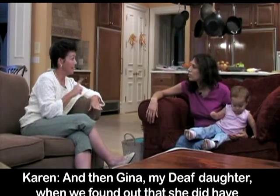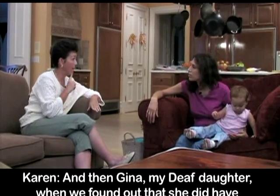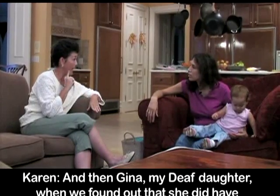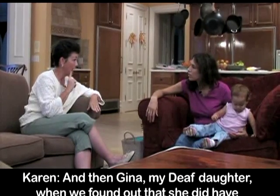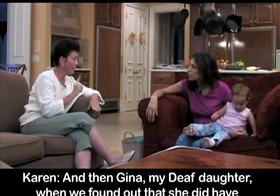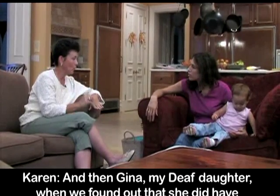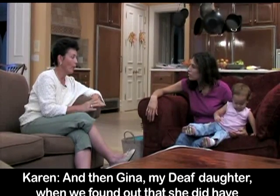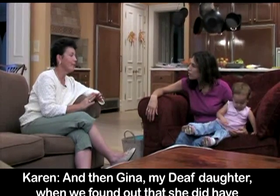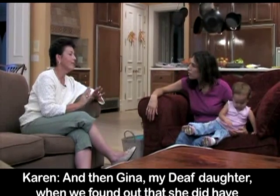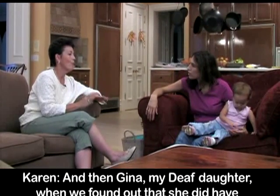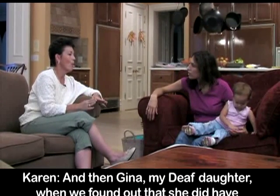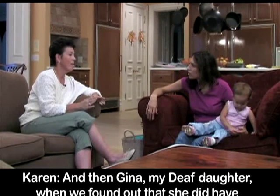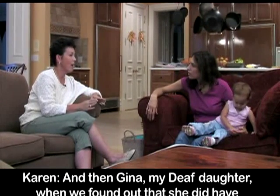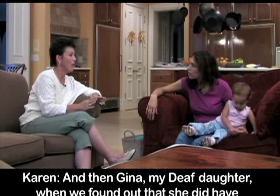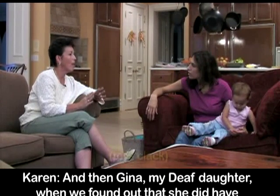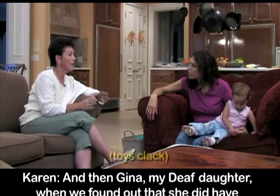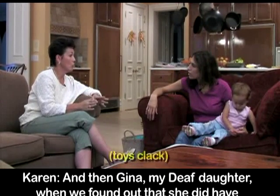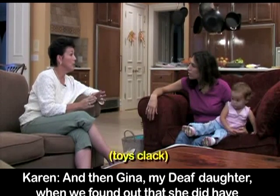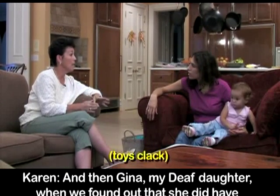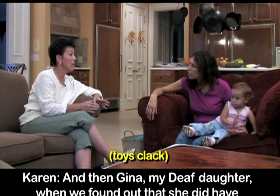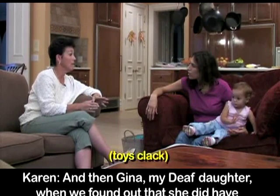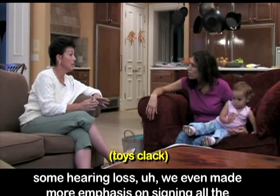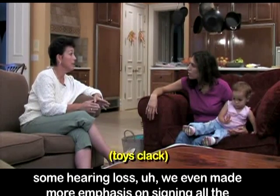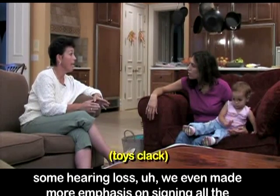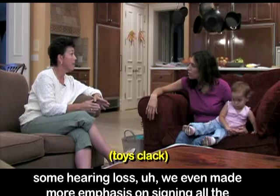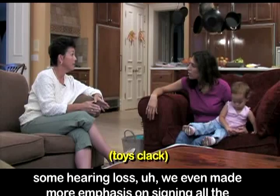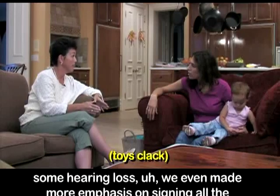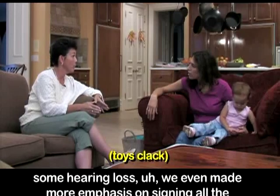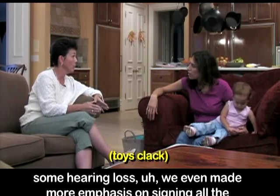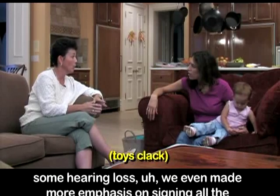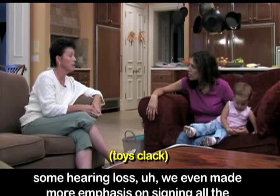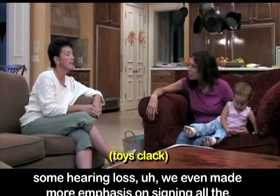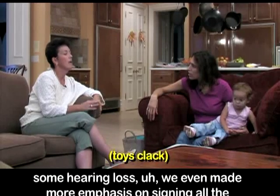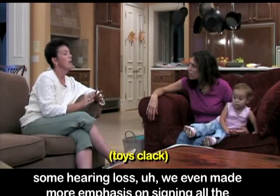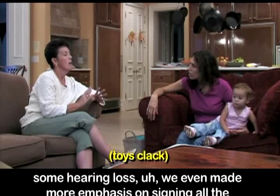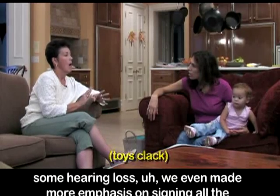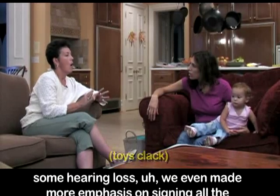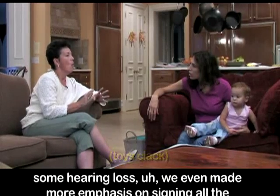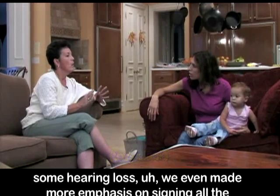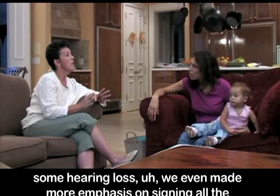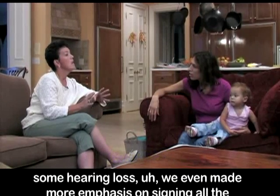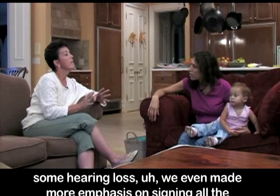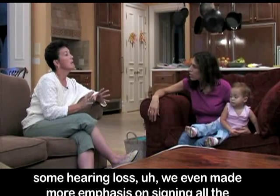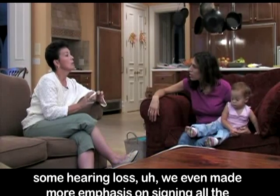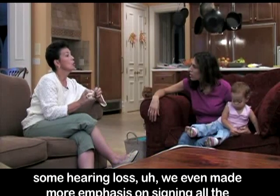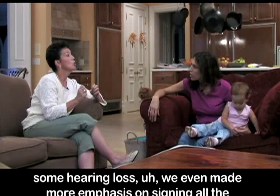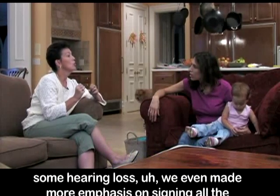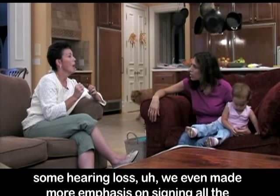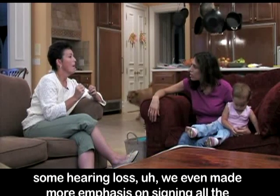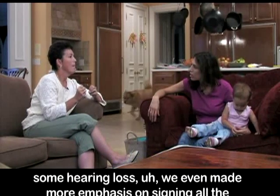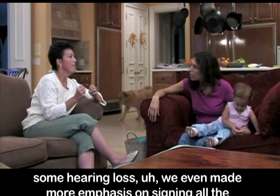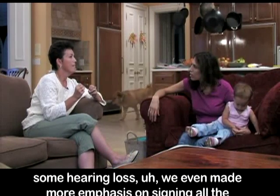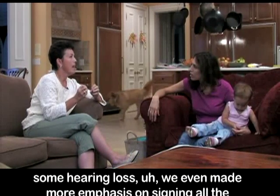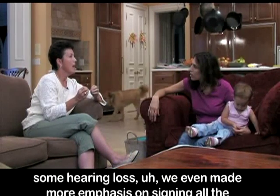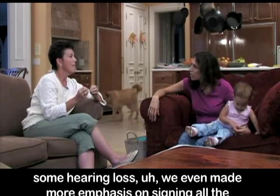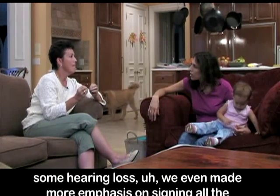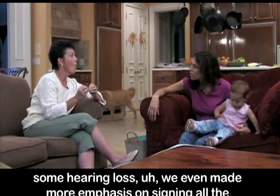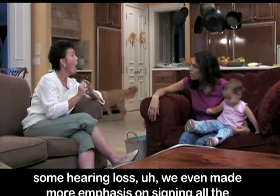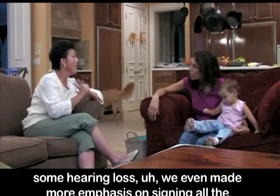my deaf daughter, when we found out that she did have some hearing loss, we even made more